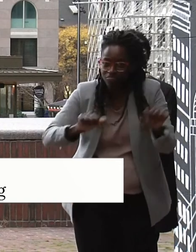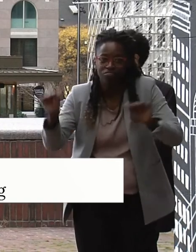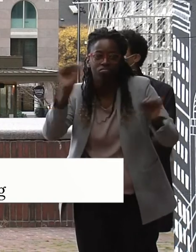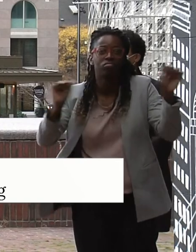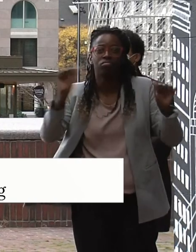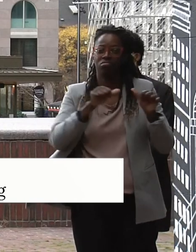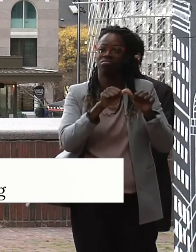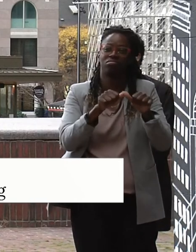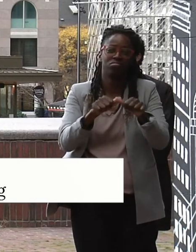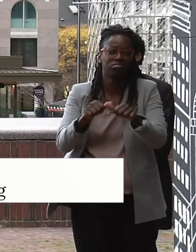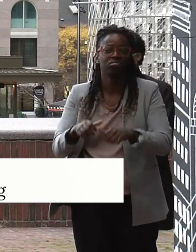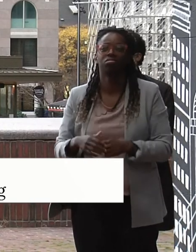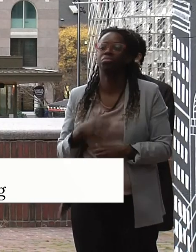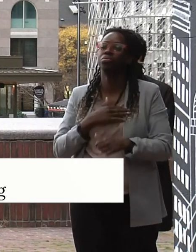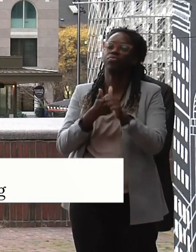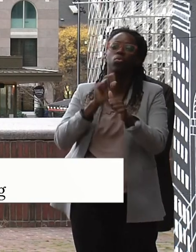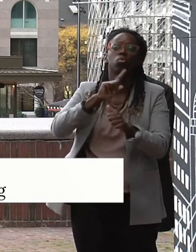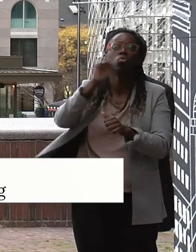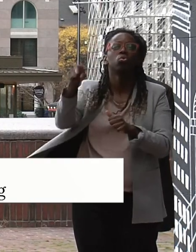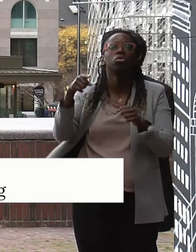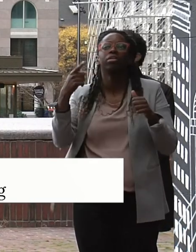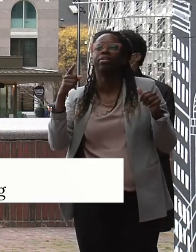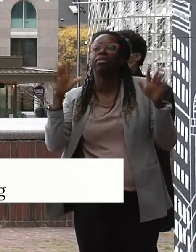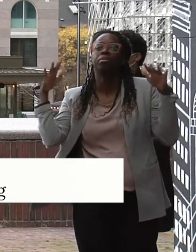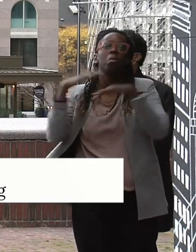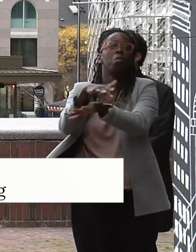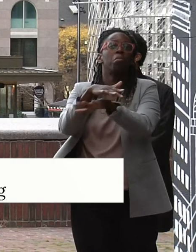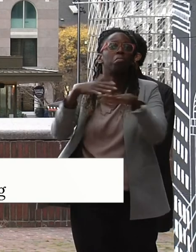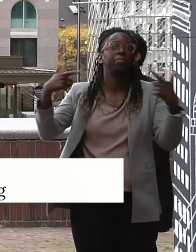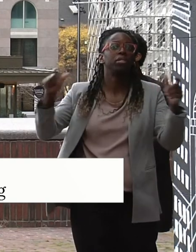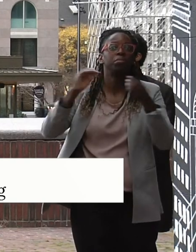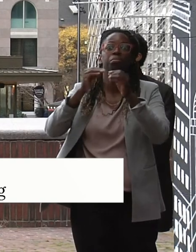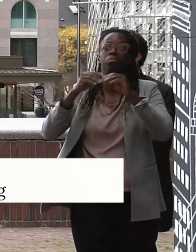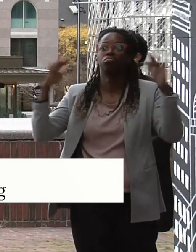parties. We're asking you don't host gatherings and don't attend gatherings. That's